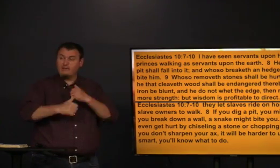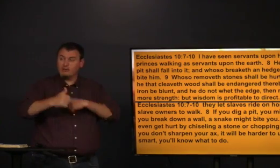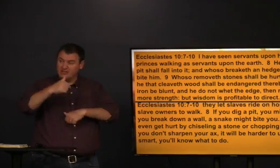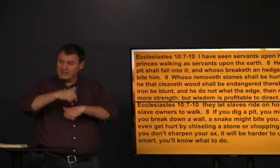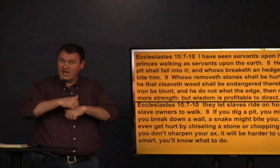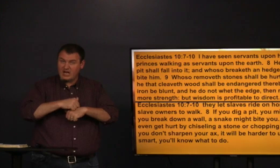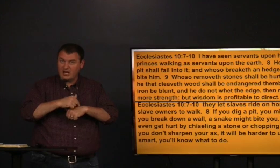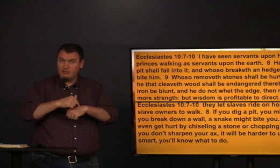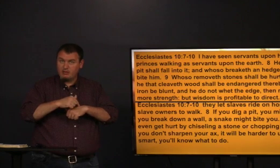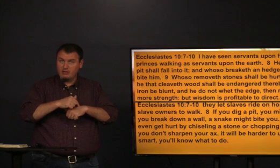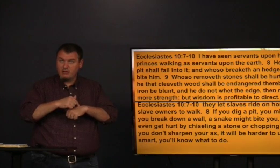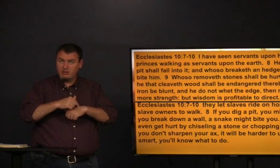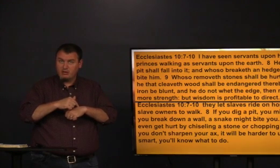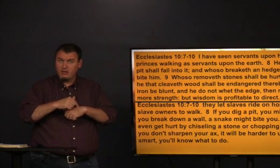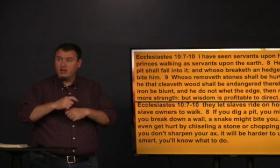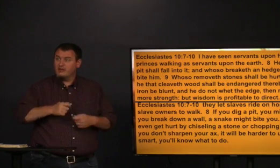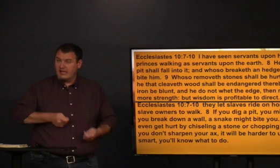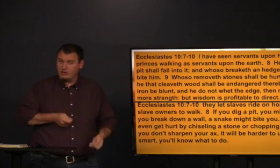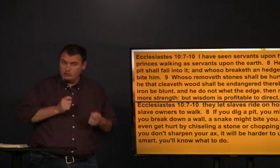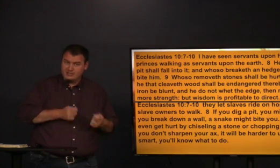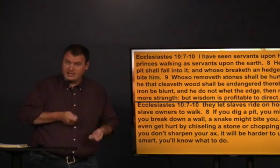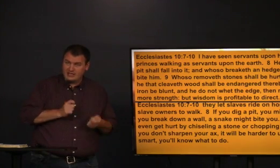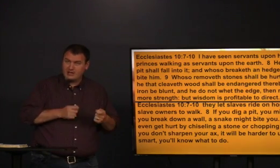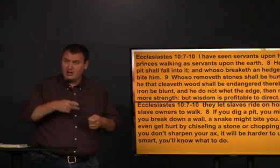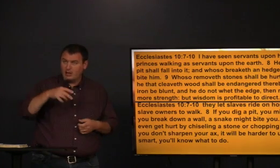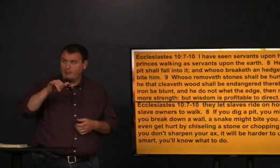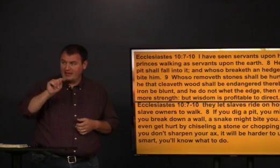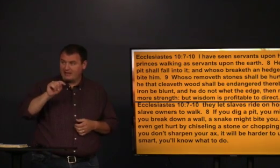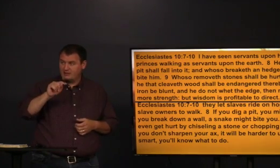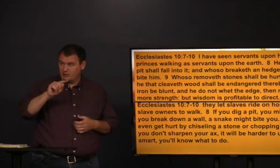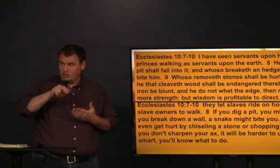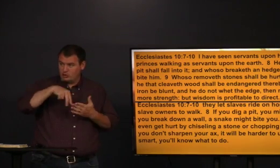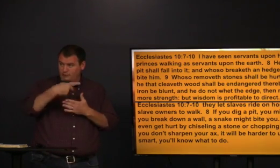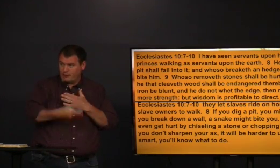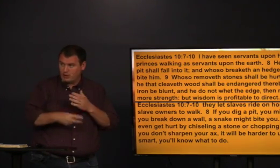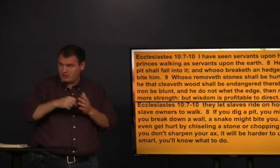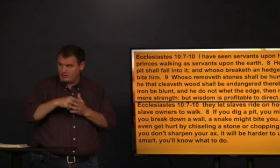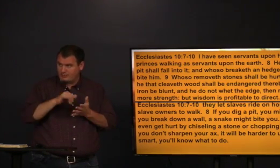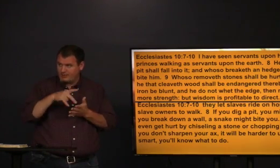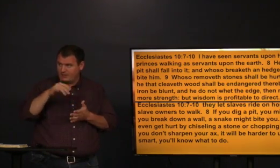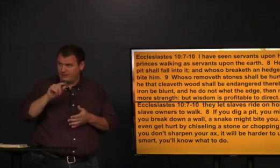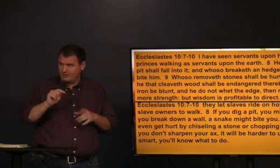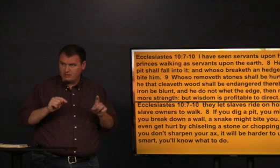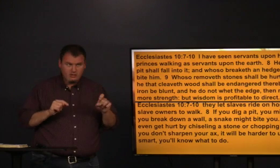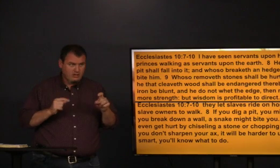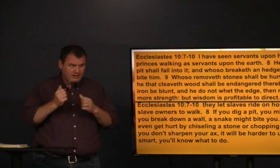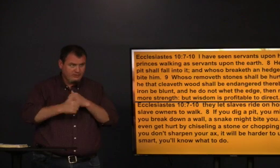Every time that you dig a pit, do you fall in the pit? Every